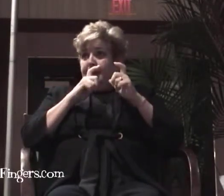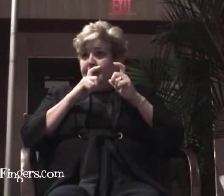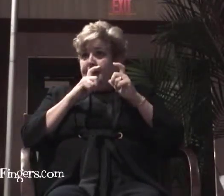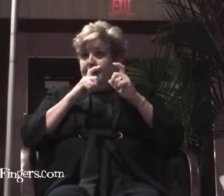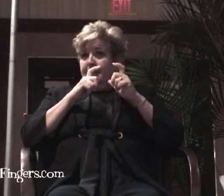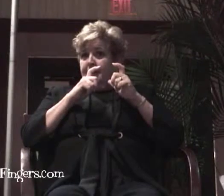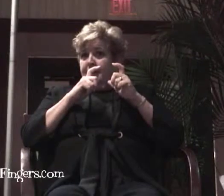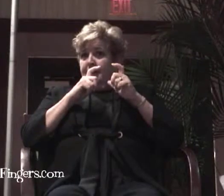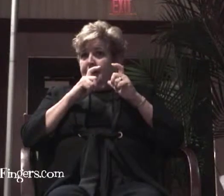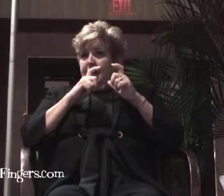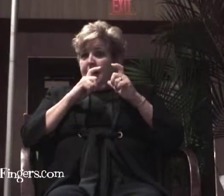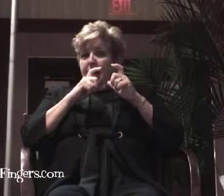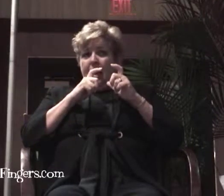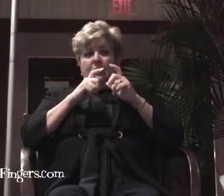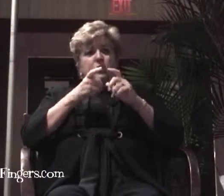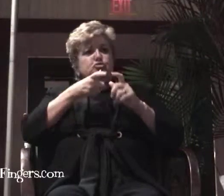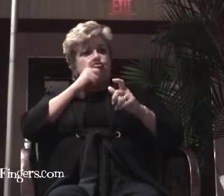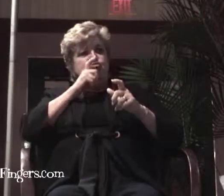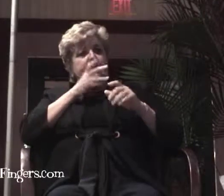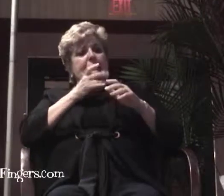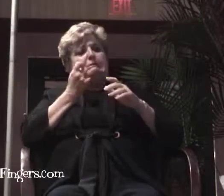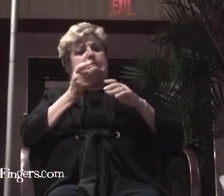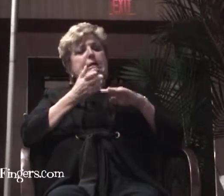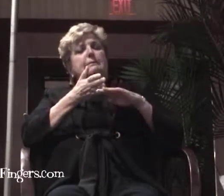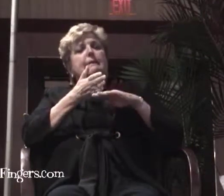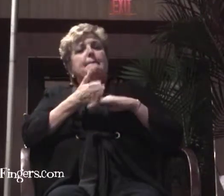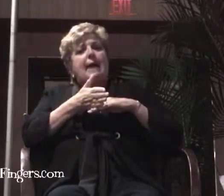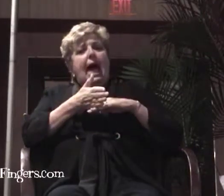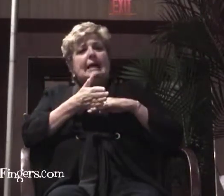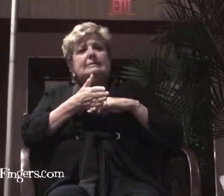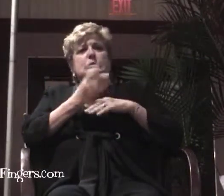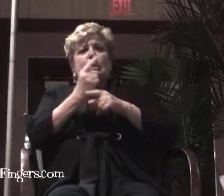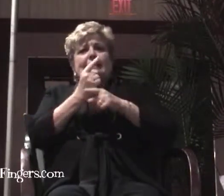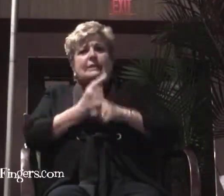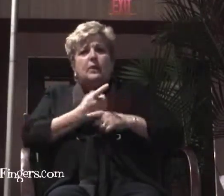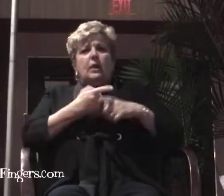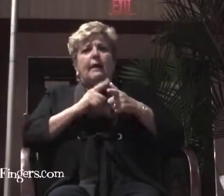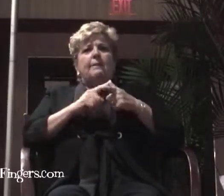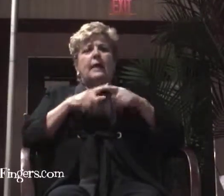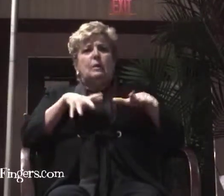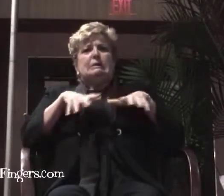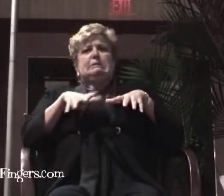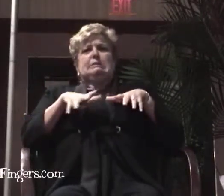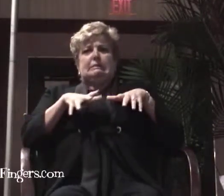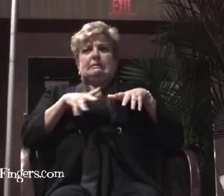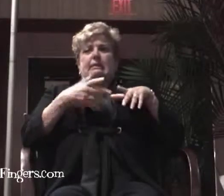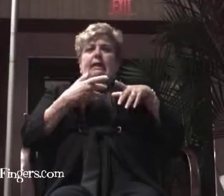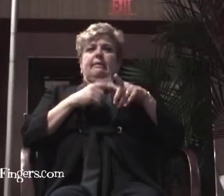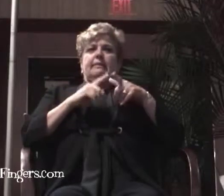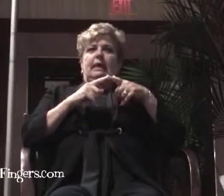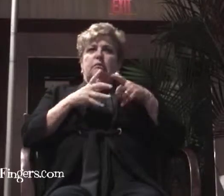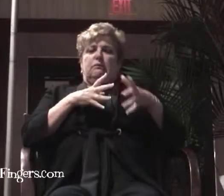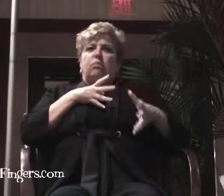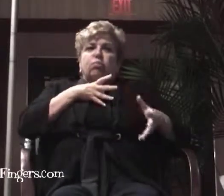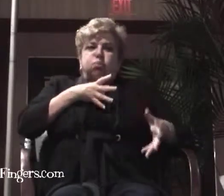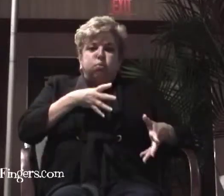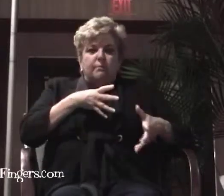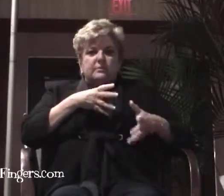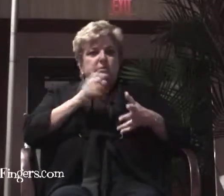reasonable, and I had to convulse to keep from poisoning myself to death. I had no idea